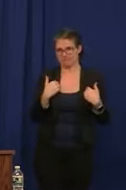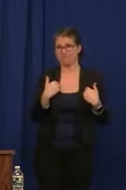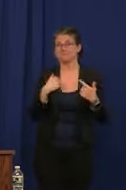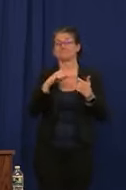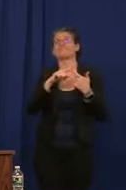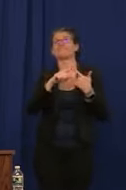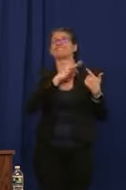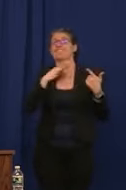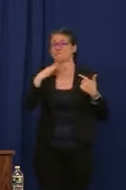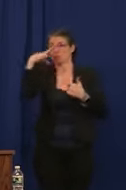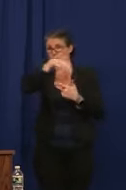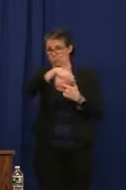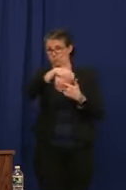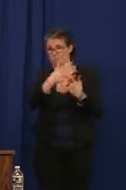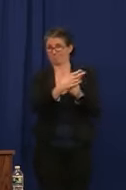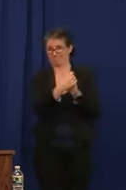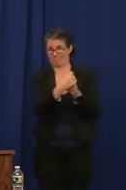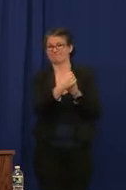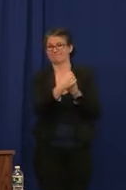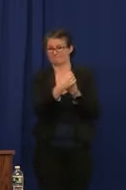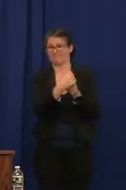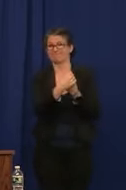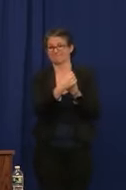that's the same number as it was yesterday.